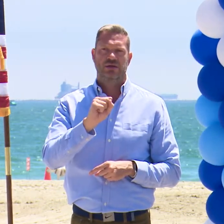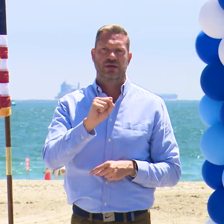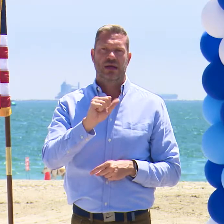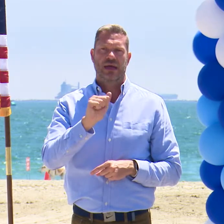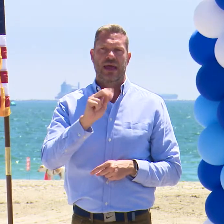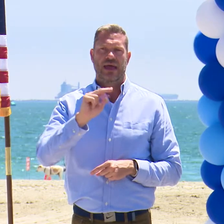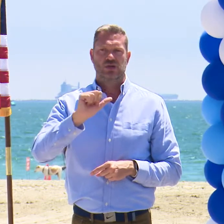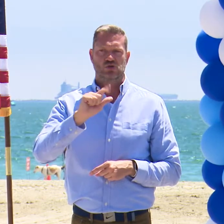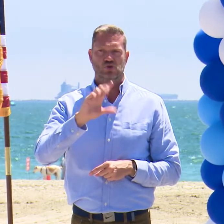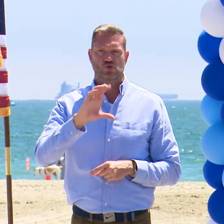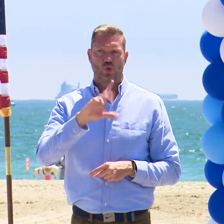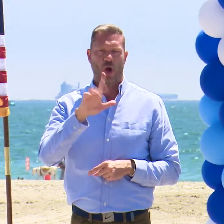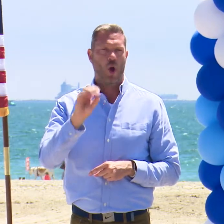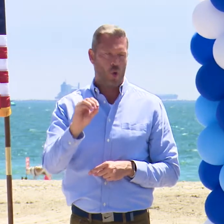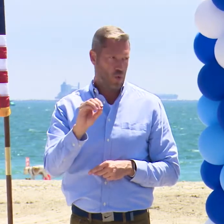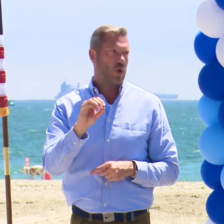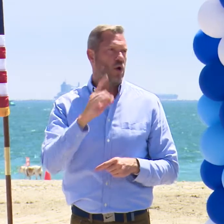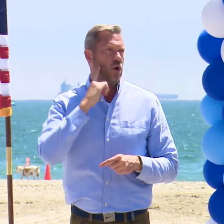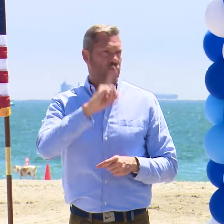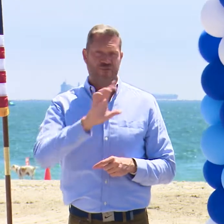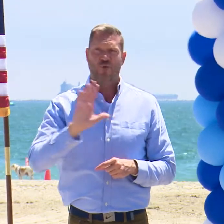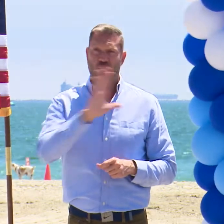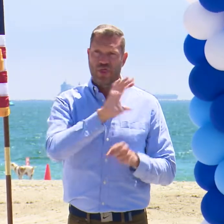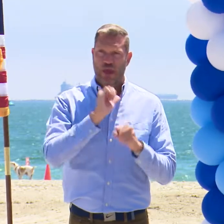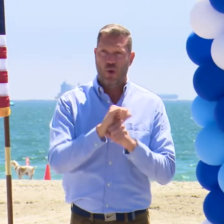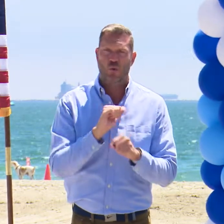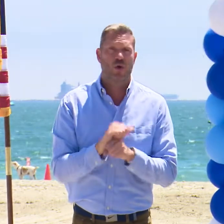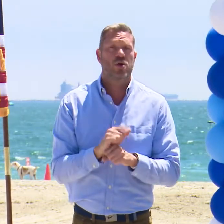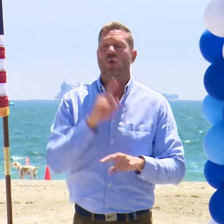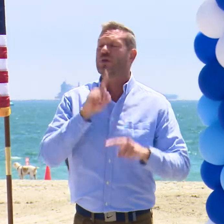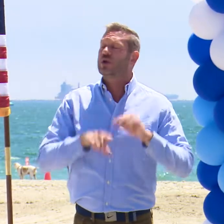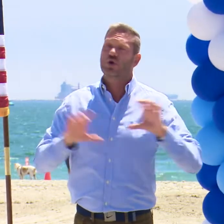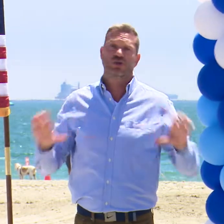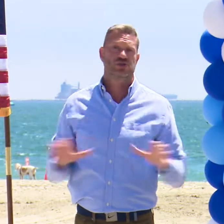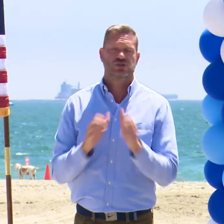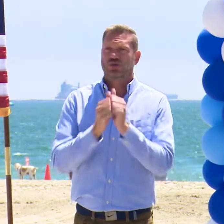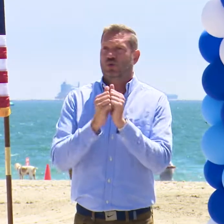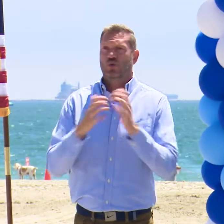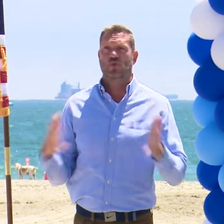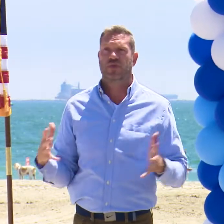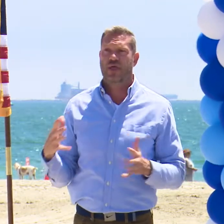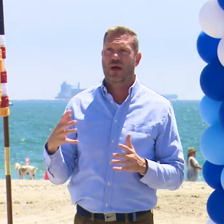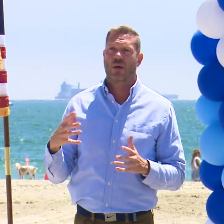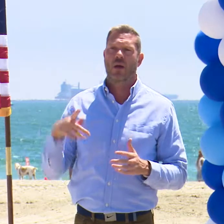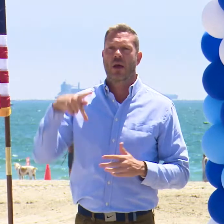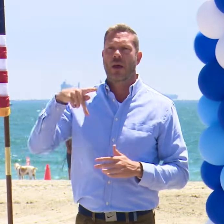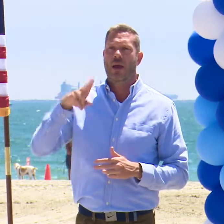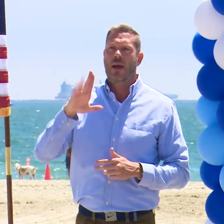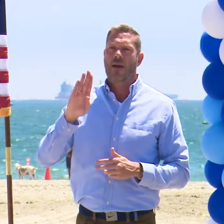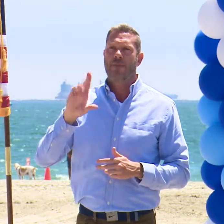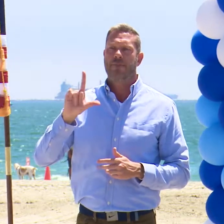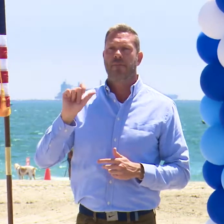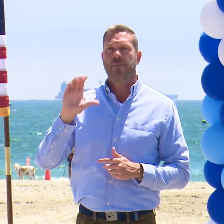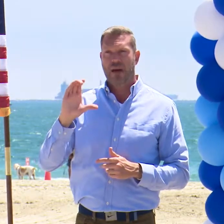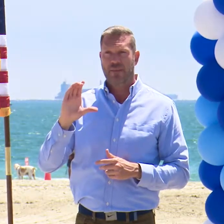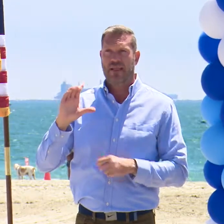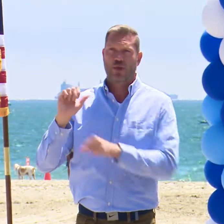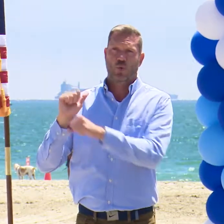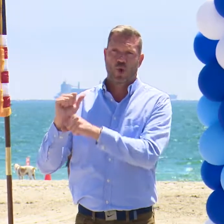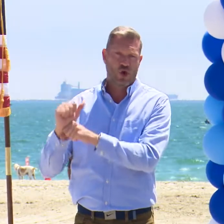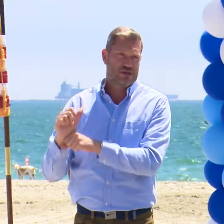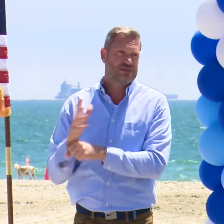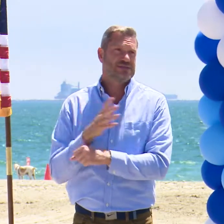state approvals. We couldn't get this stuff done on the beach without Public Works, Eric Lopez, Charlene Ansuka,